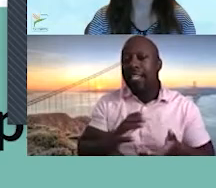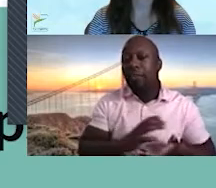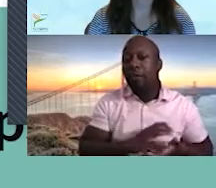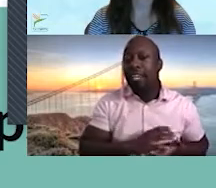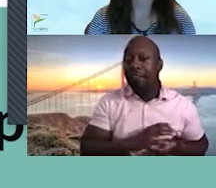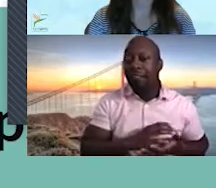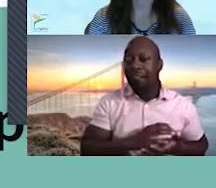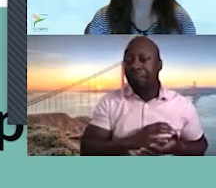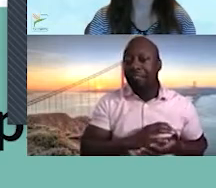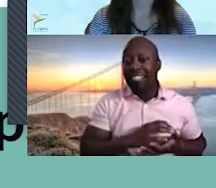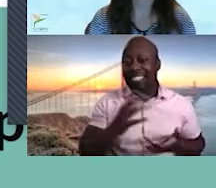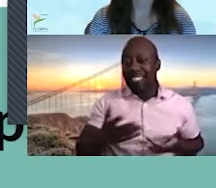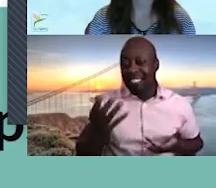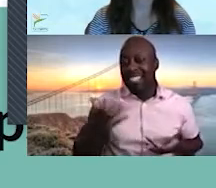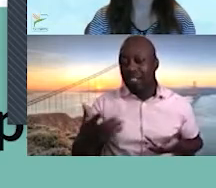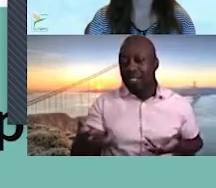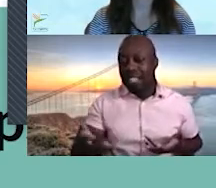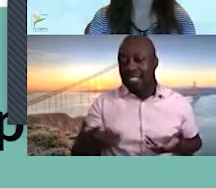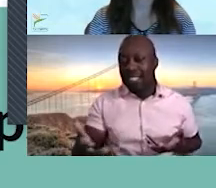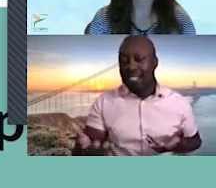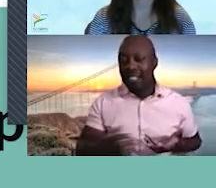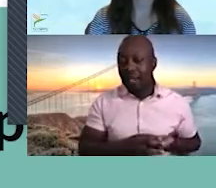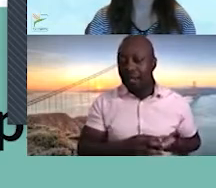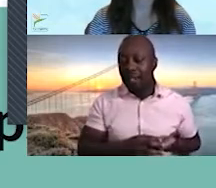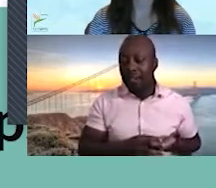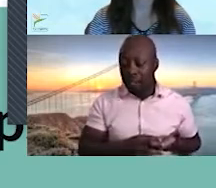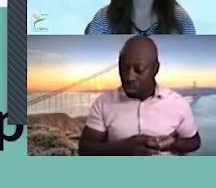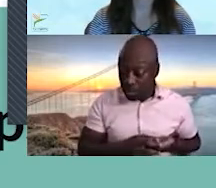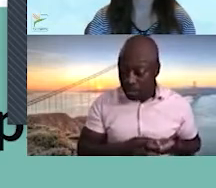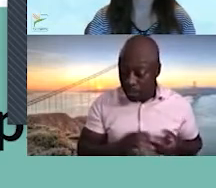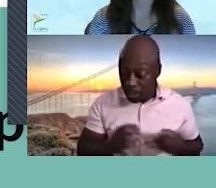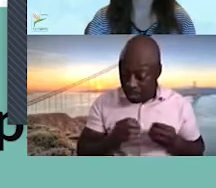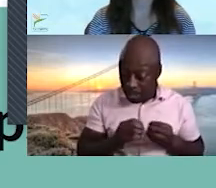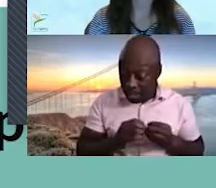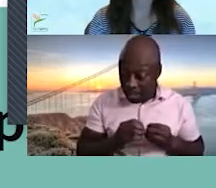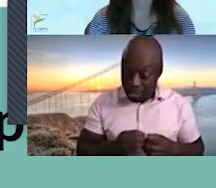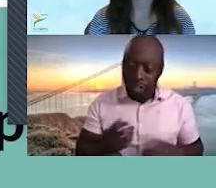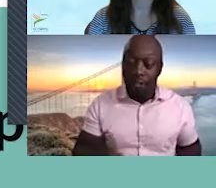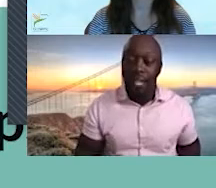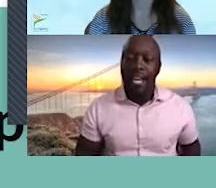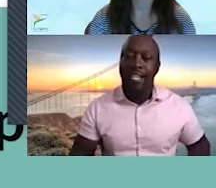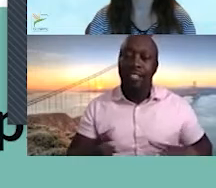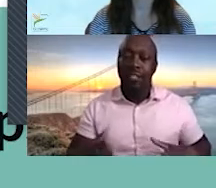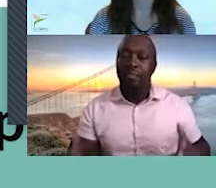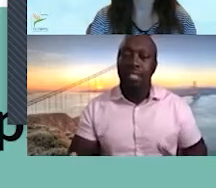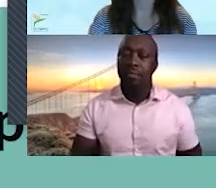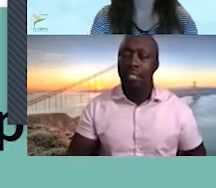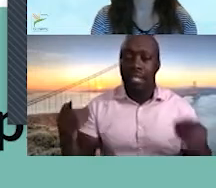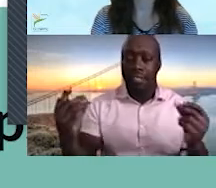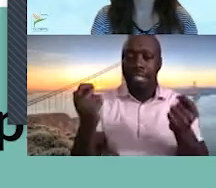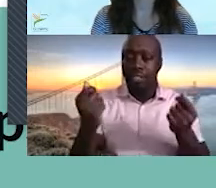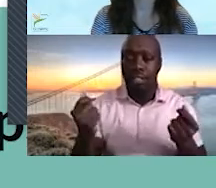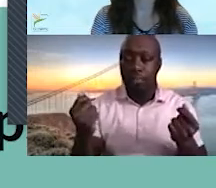Take it away for them and like use that as a testing moment. Oh, you want some more? Sure. And don't expect them